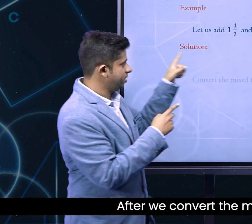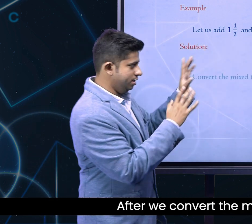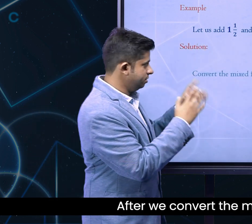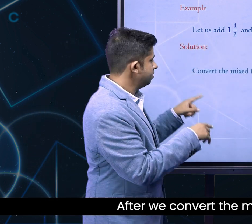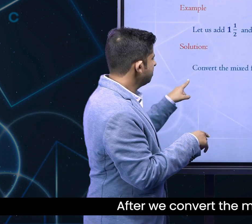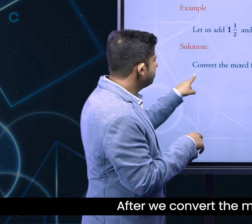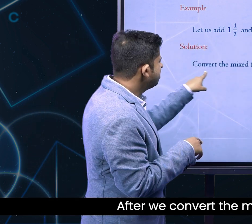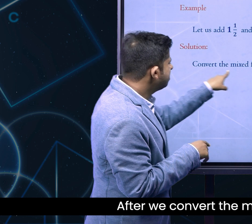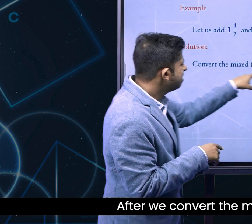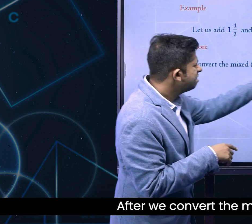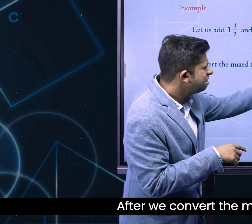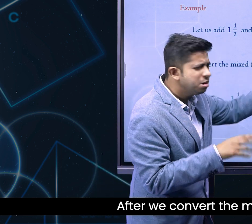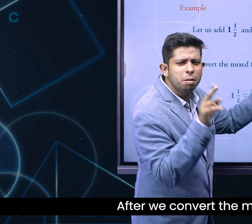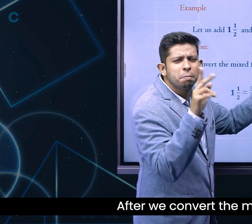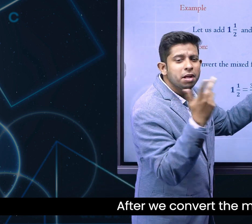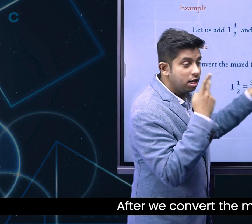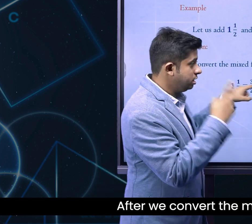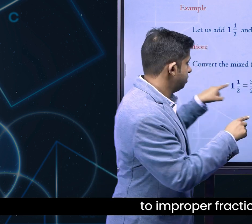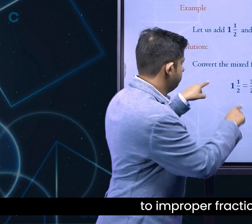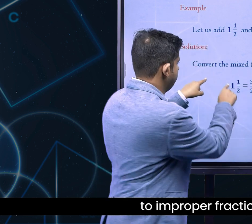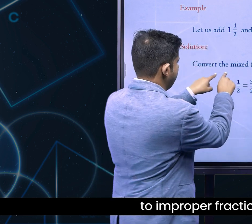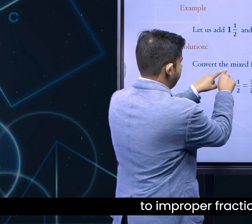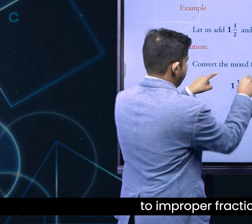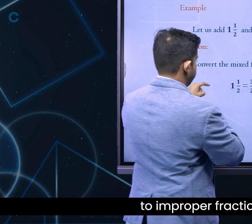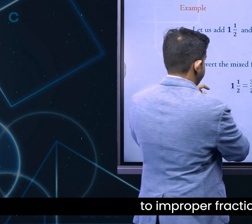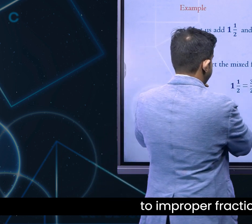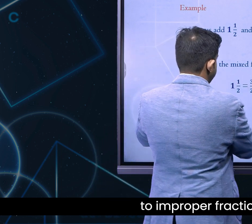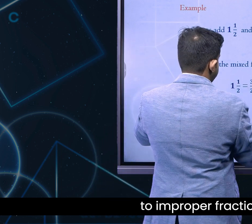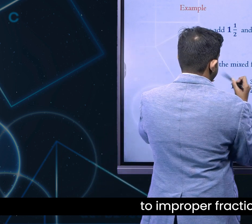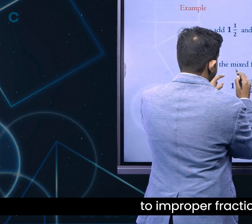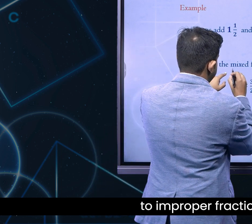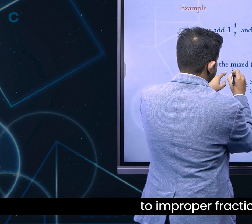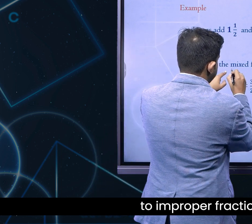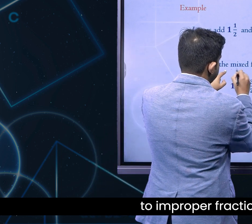After we convert the mixed fractions to improper fractions, we get